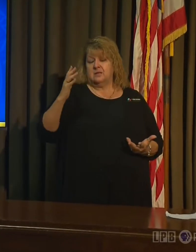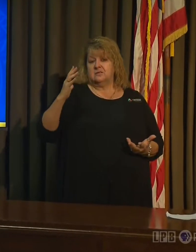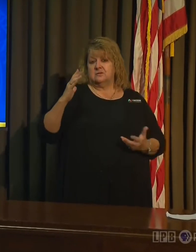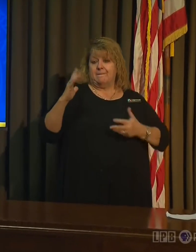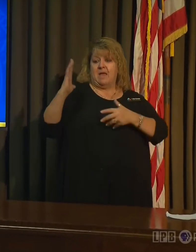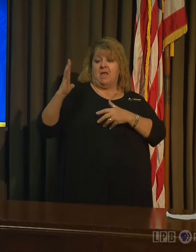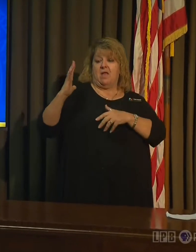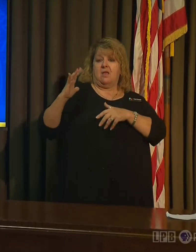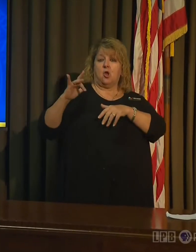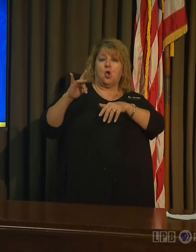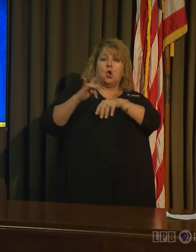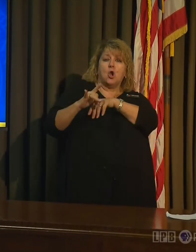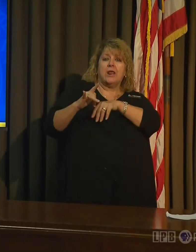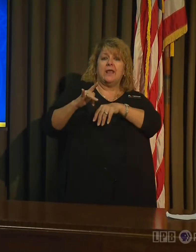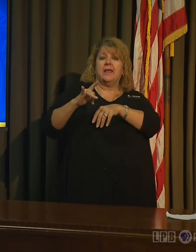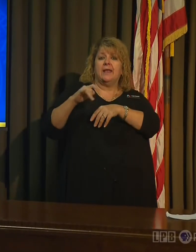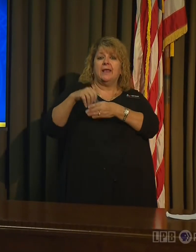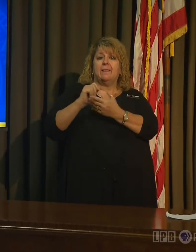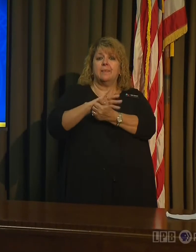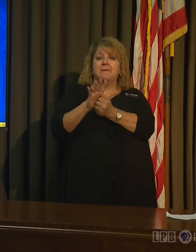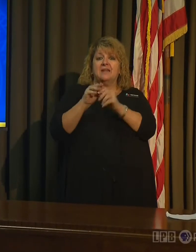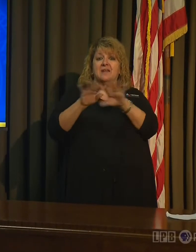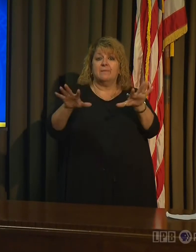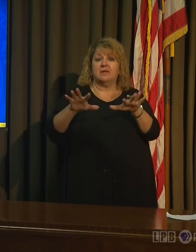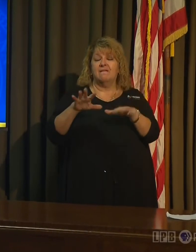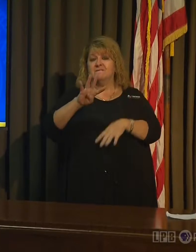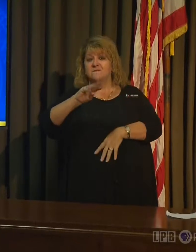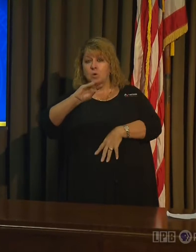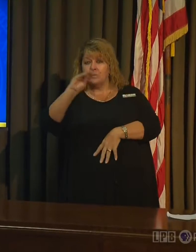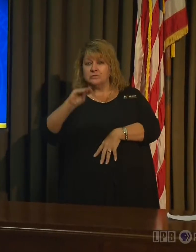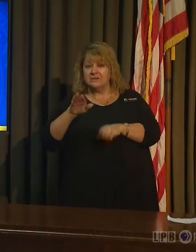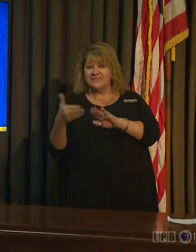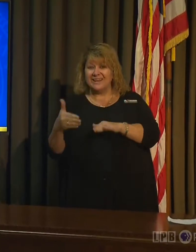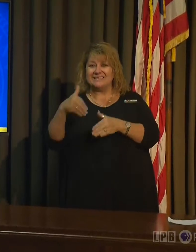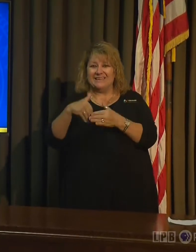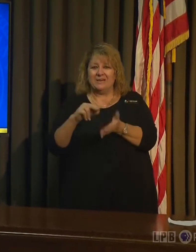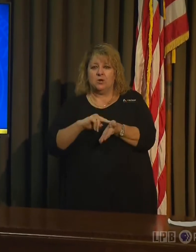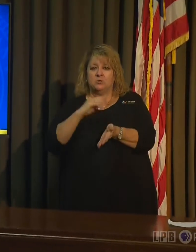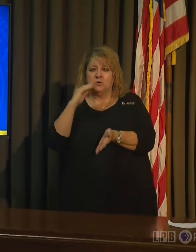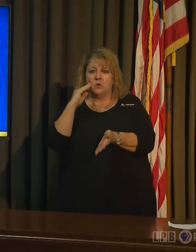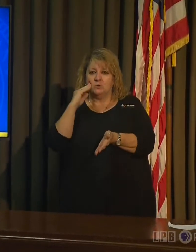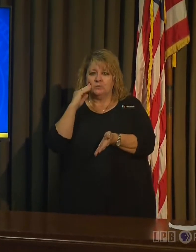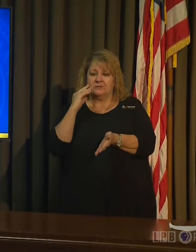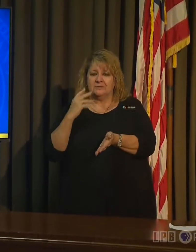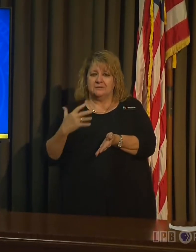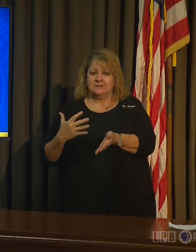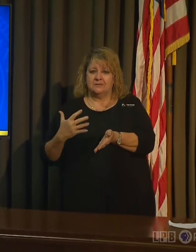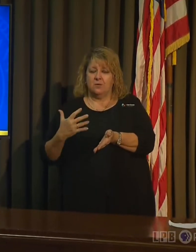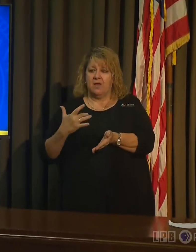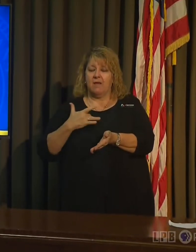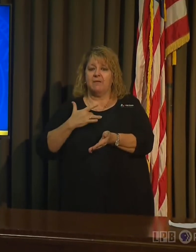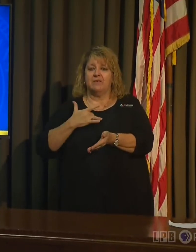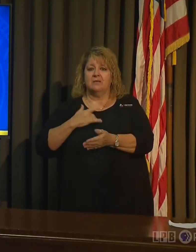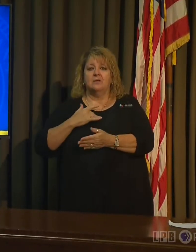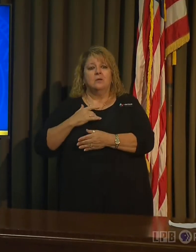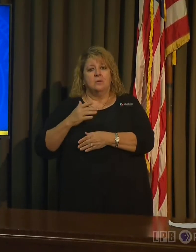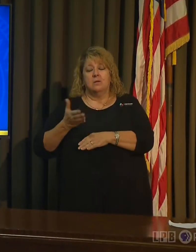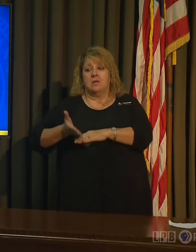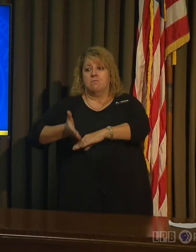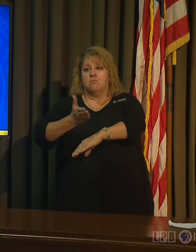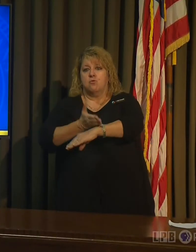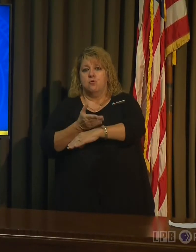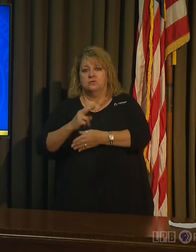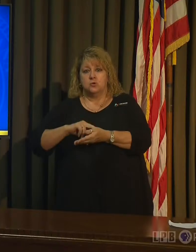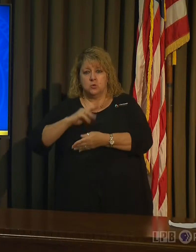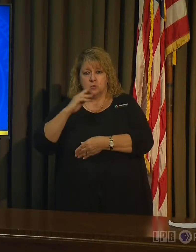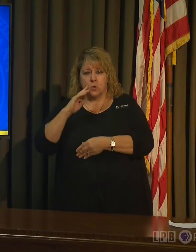pandemic, 40% of all deaths were happening in nursing homes. But I will tell you, I am very heartened at the improvements that we have